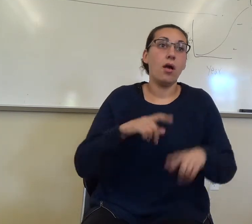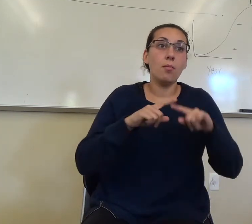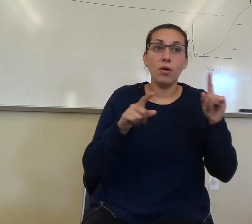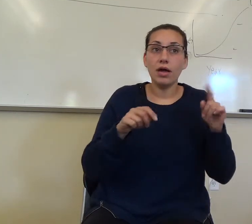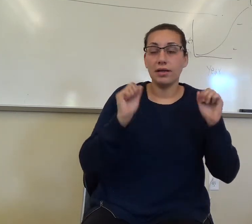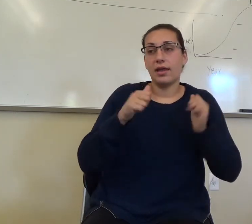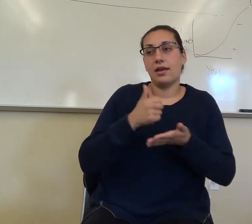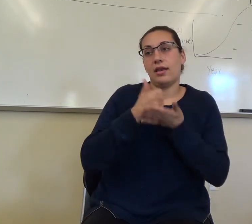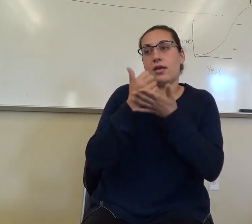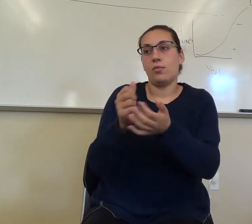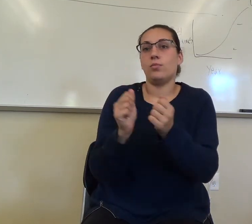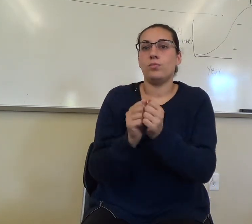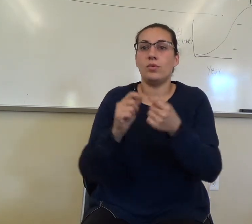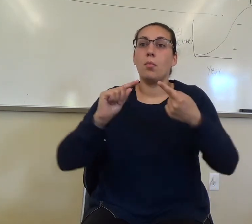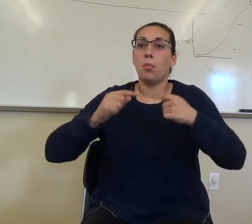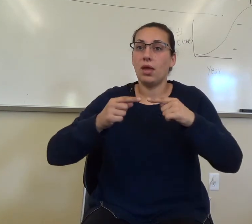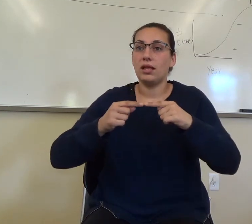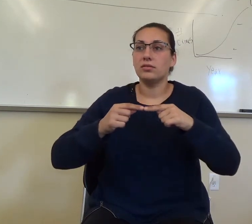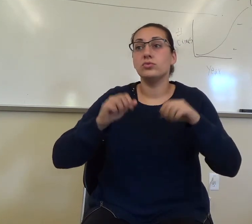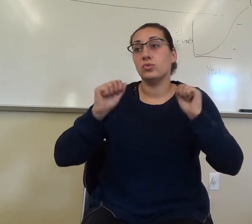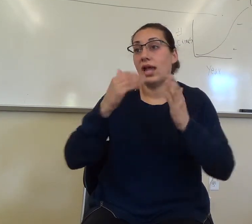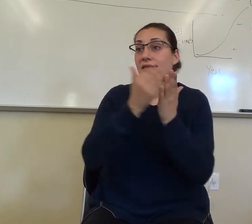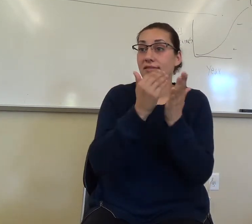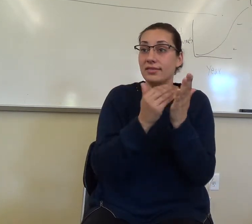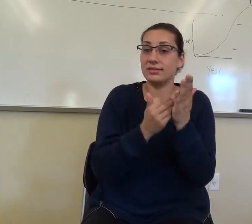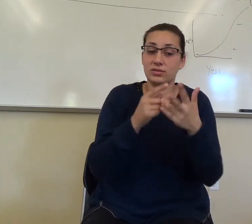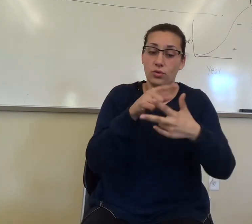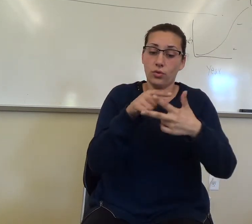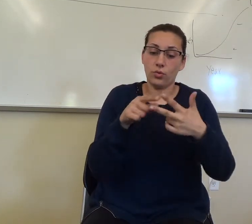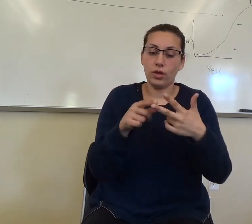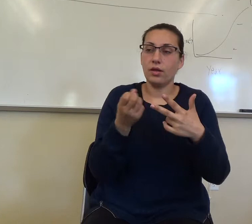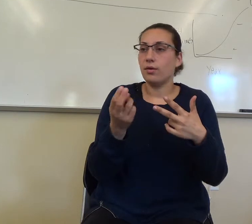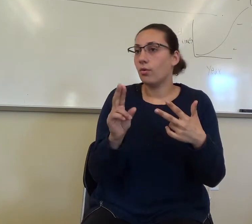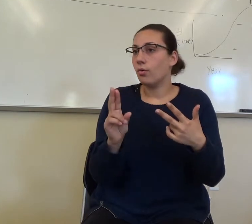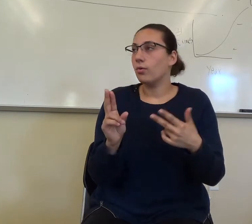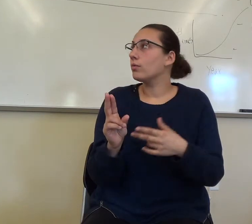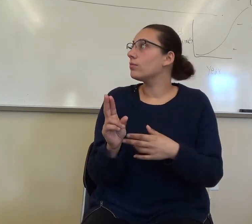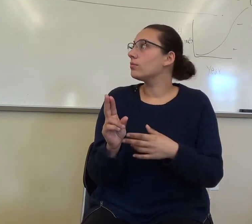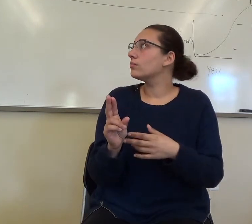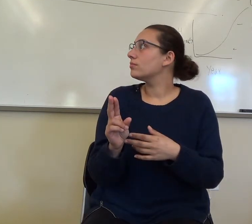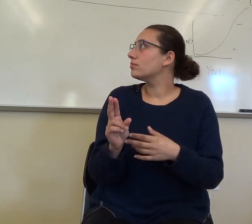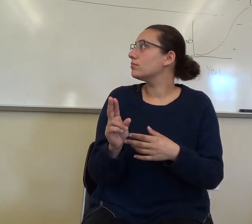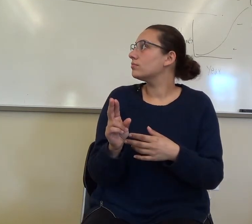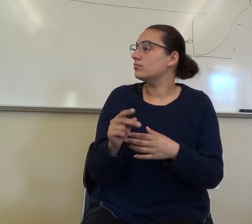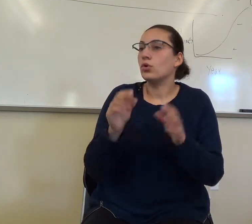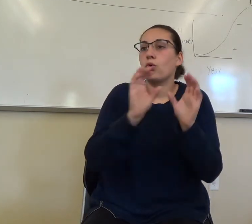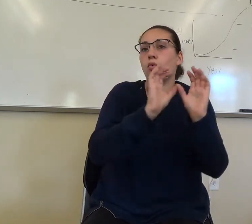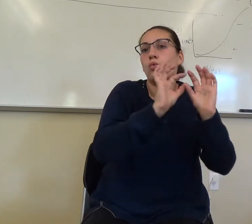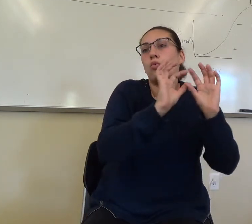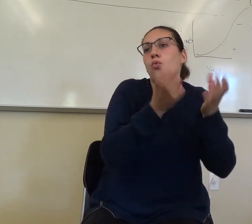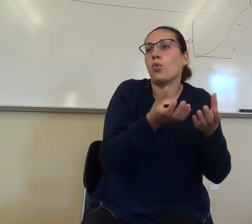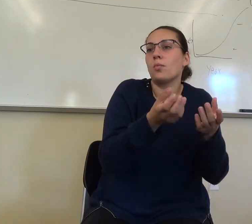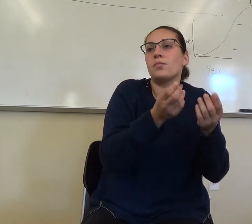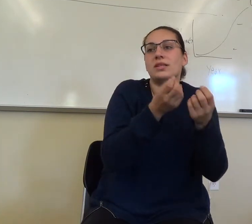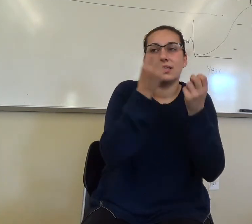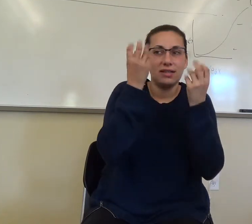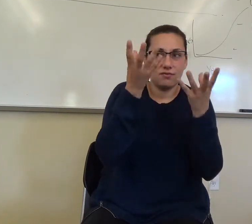You could list all three. Or you could just, again, group the details. The idea